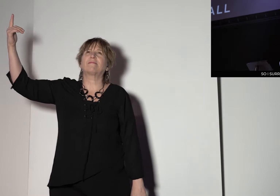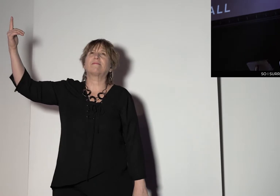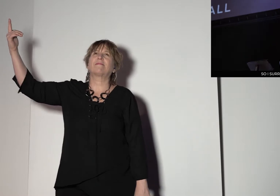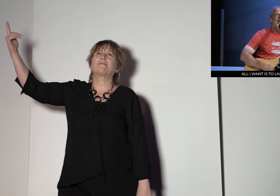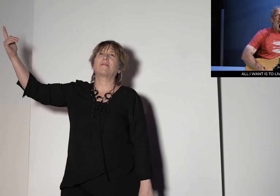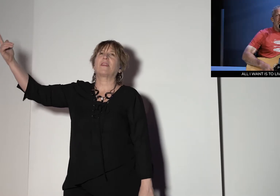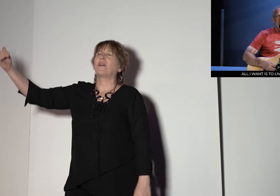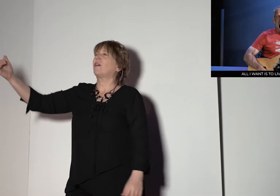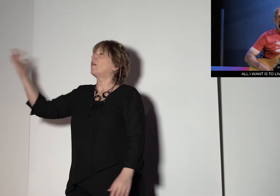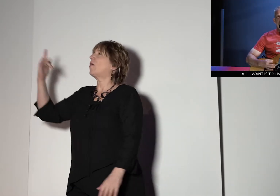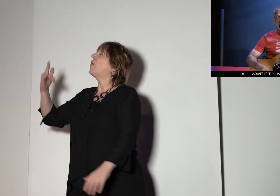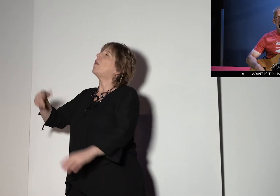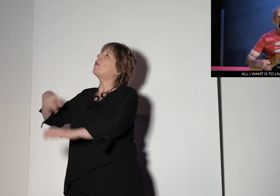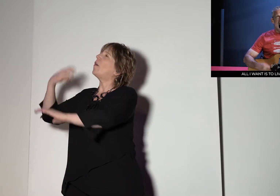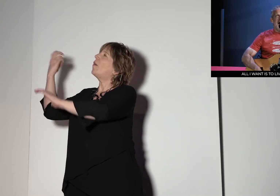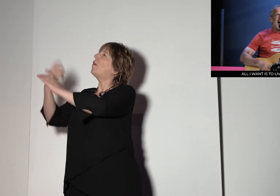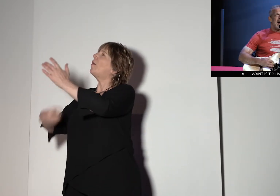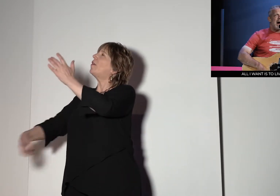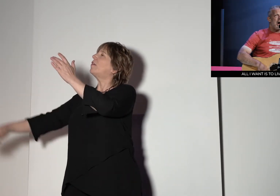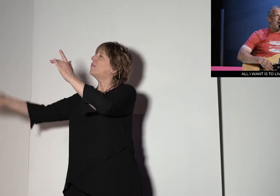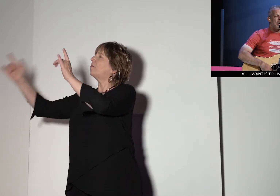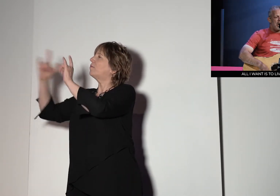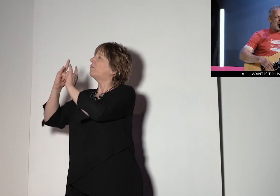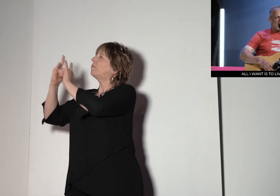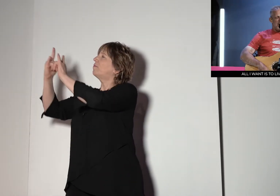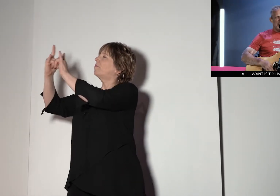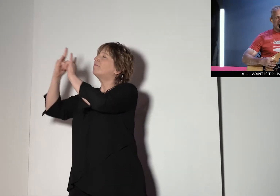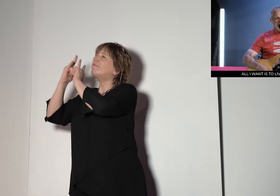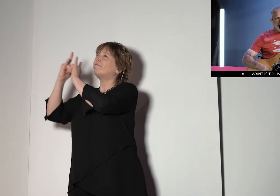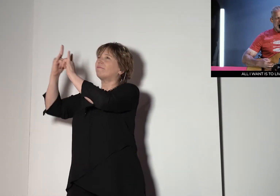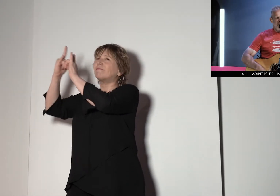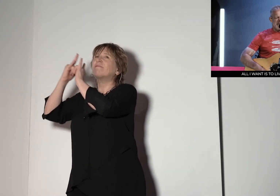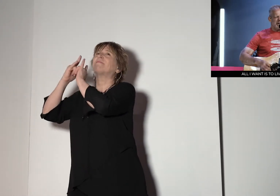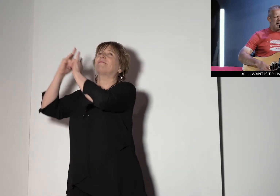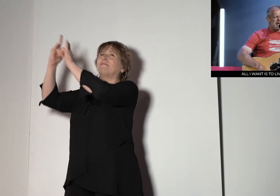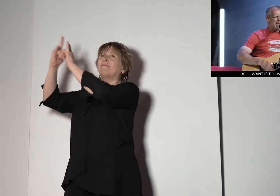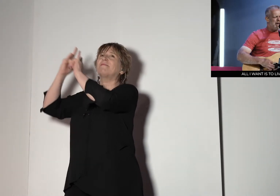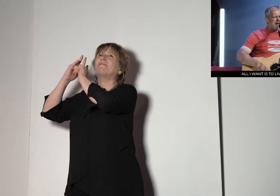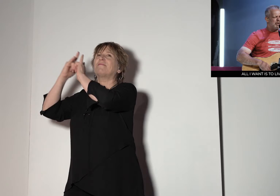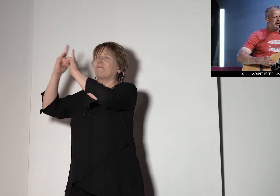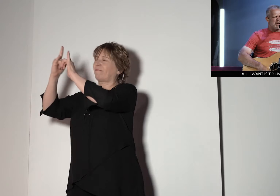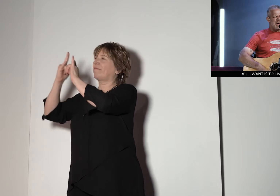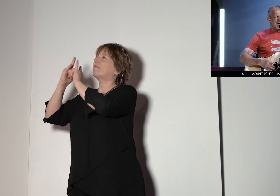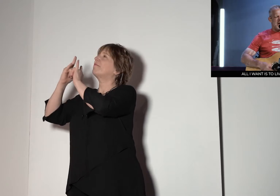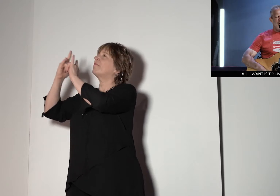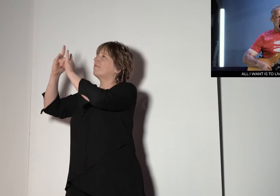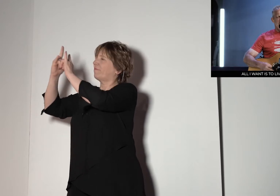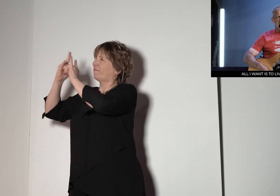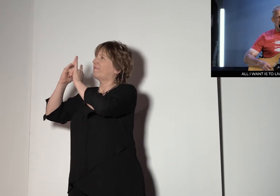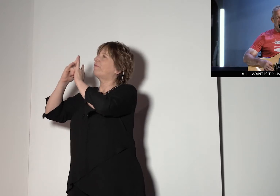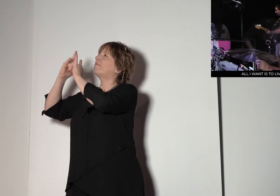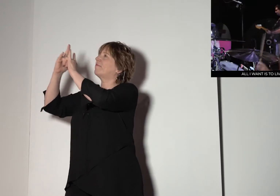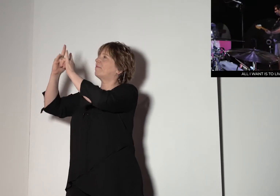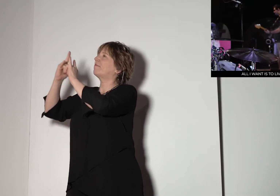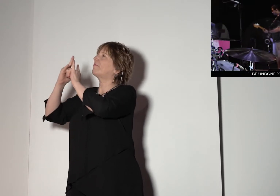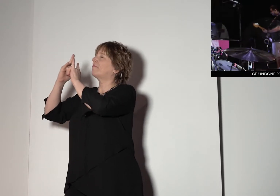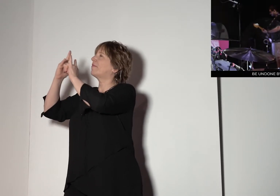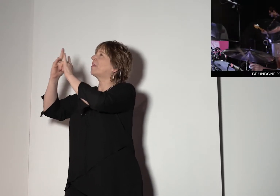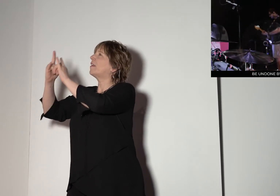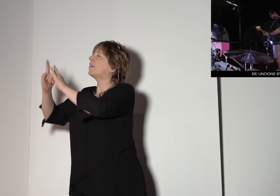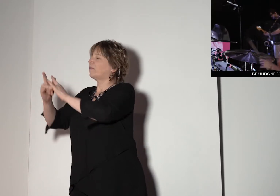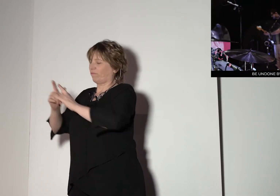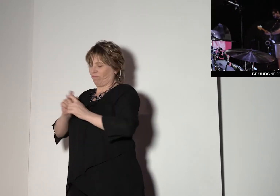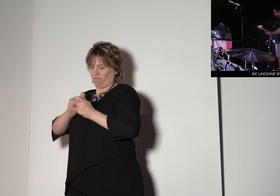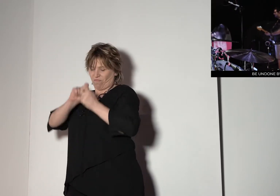all. All I want is to live within your